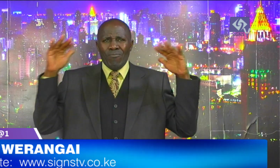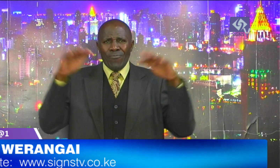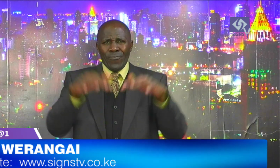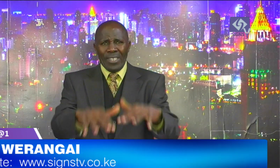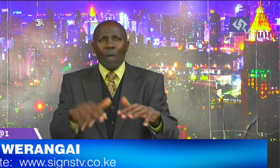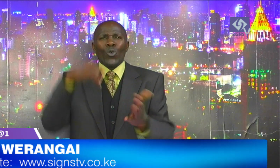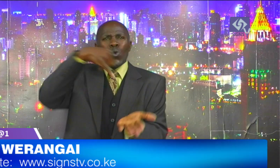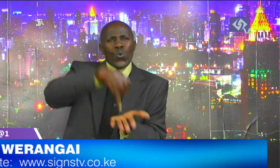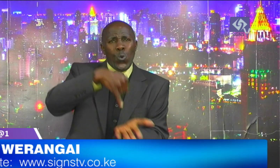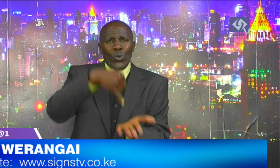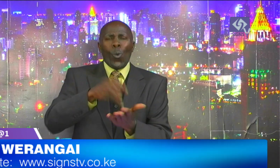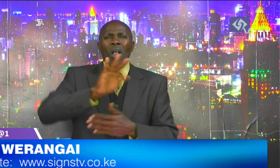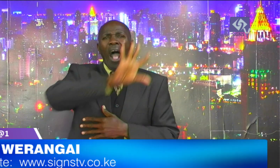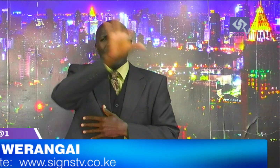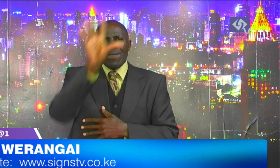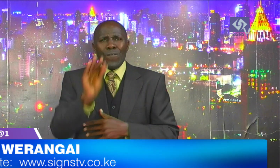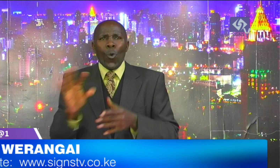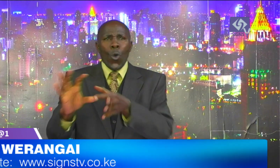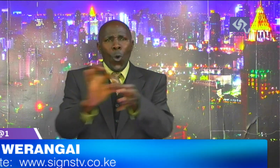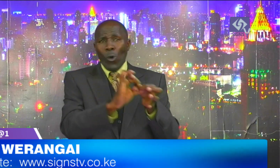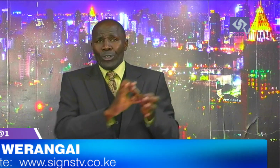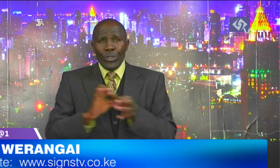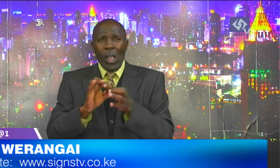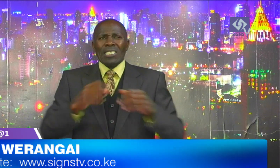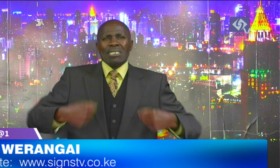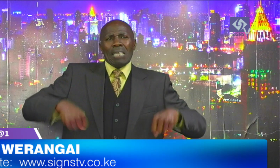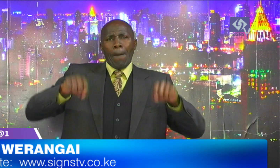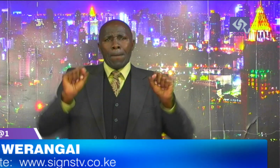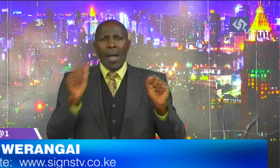Notable attendees include Africa Union Chairperson